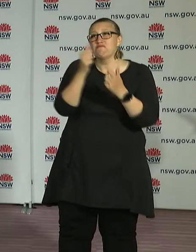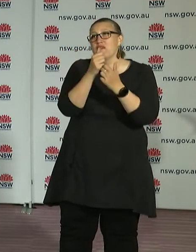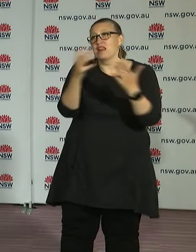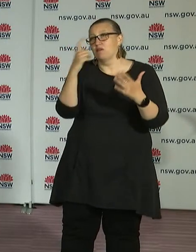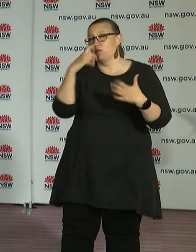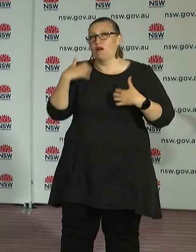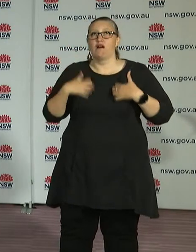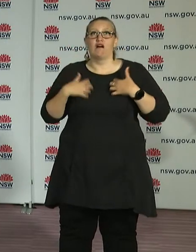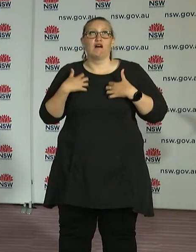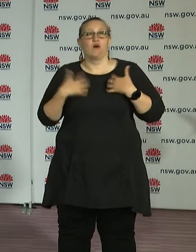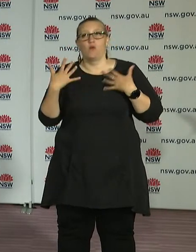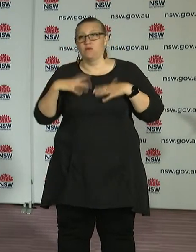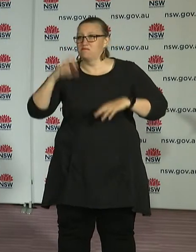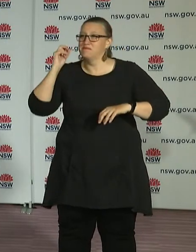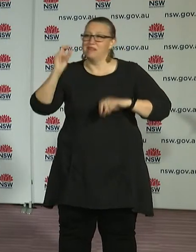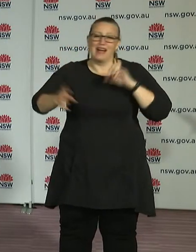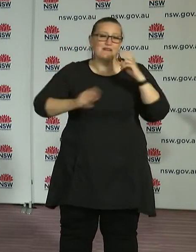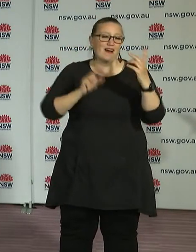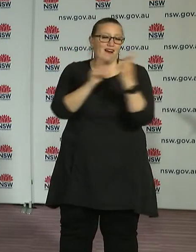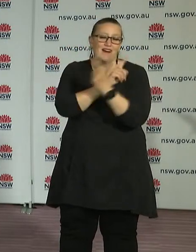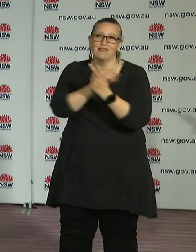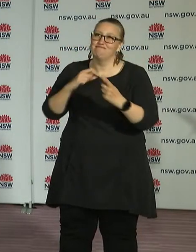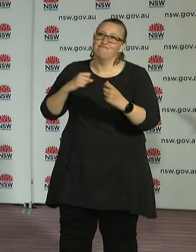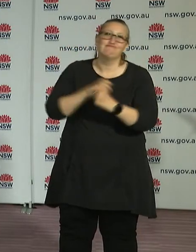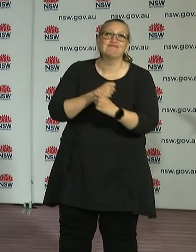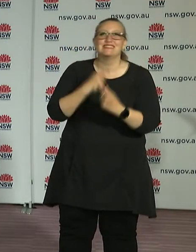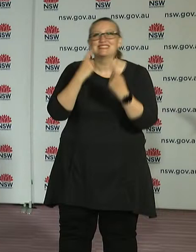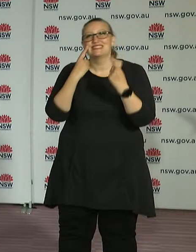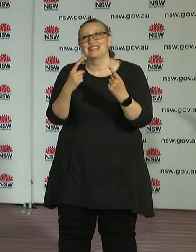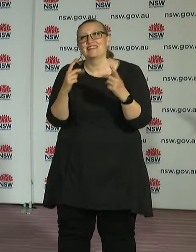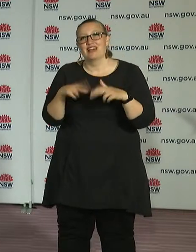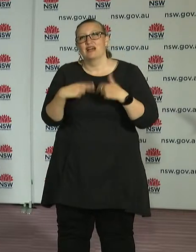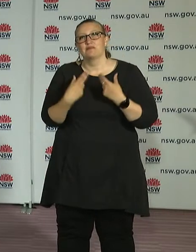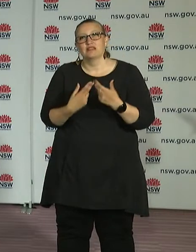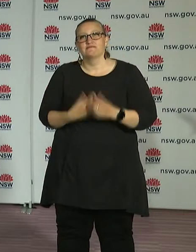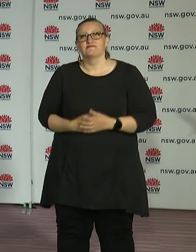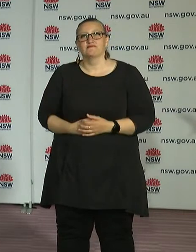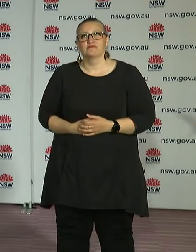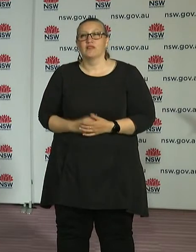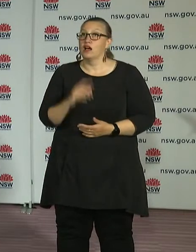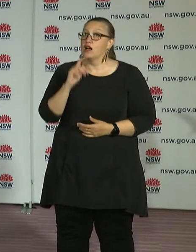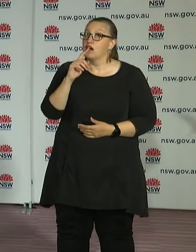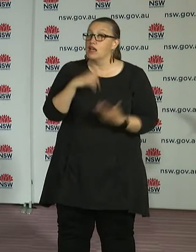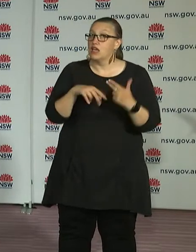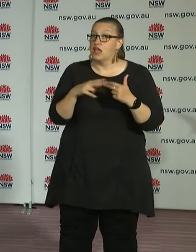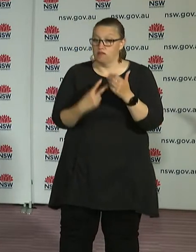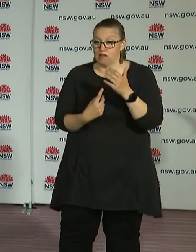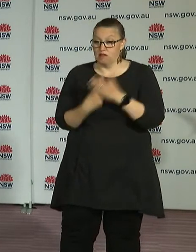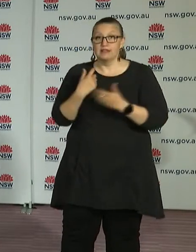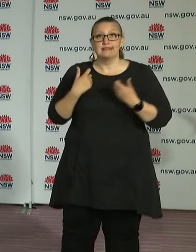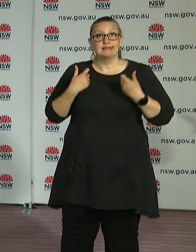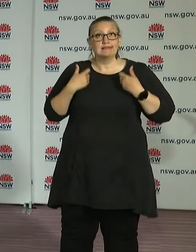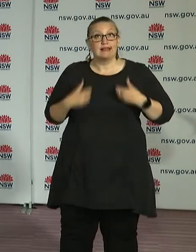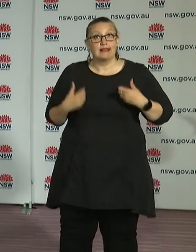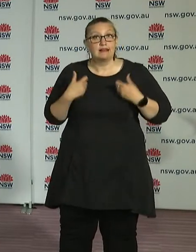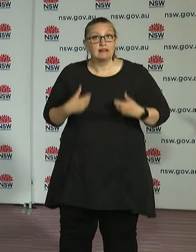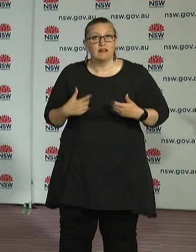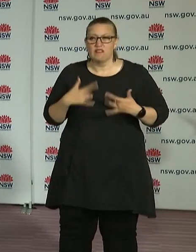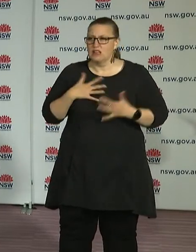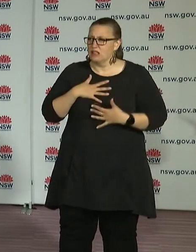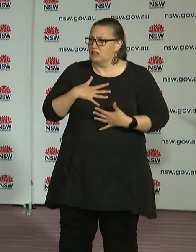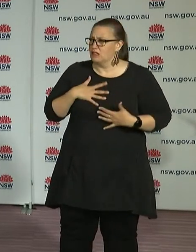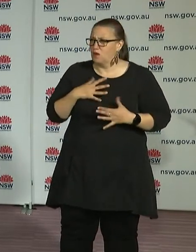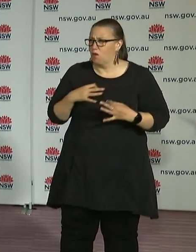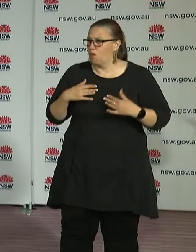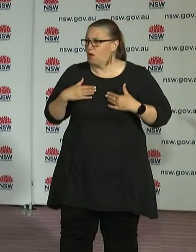And we again ask people to exercise a degree of caution. If you have symptoms or you're not well, please don't do it. We don't want to compromise the safety of your loved